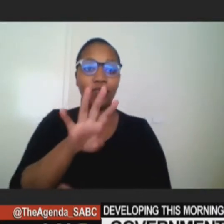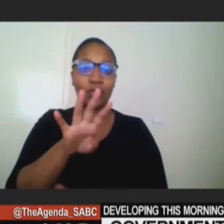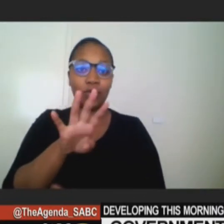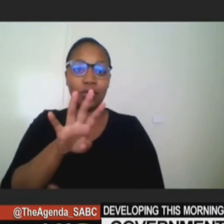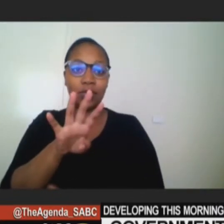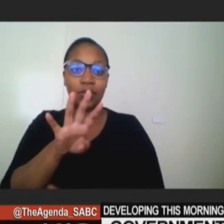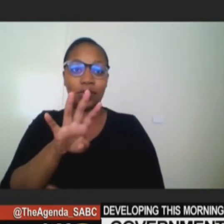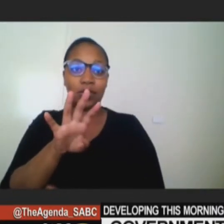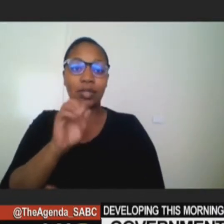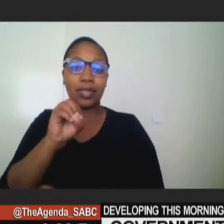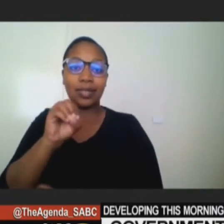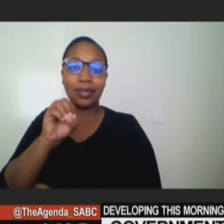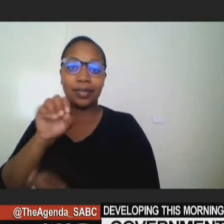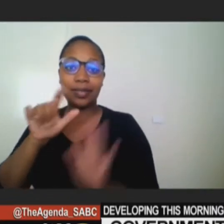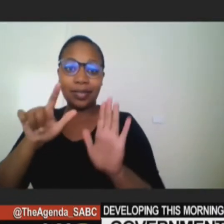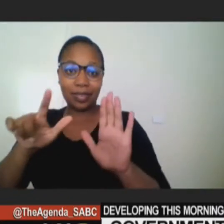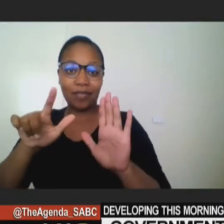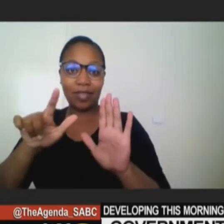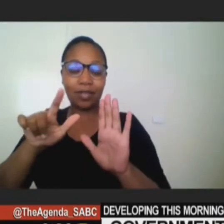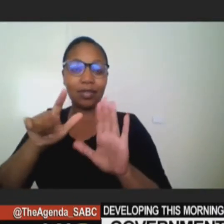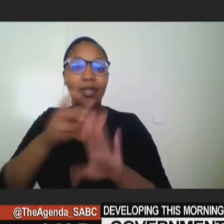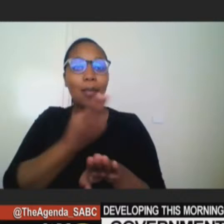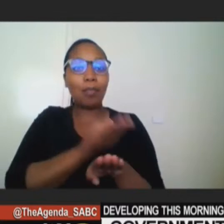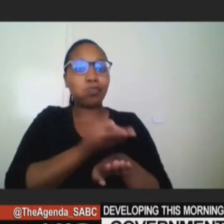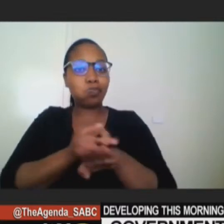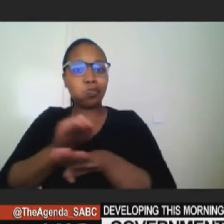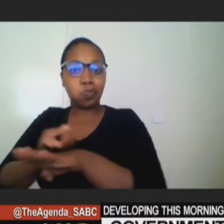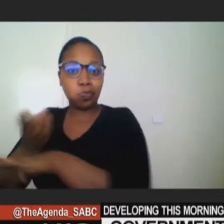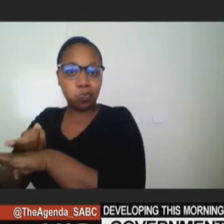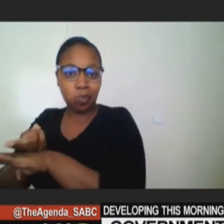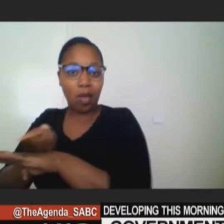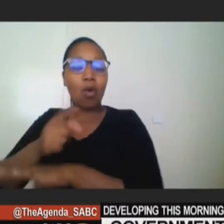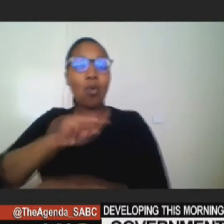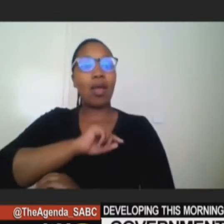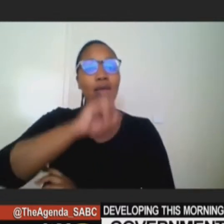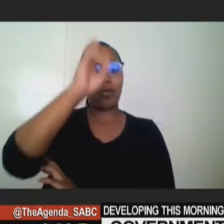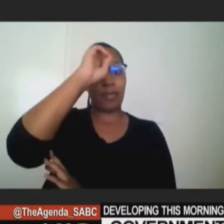4,407 functional beds. Remember, Gauteng Health has got